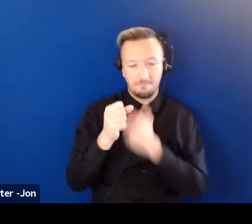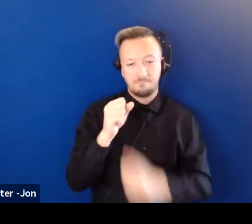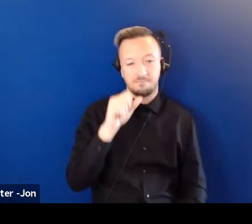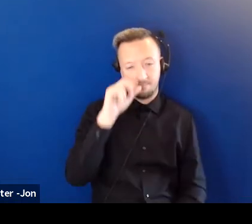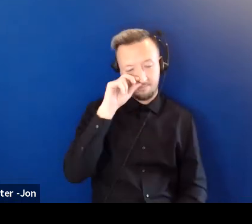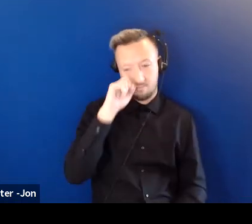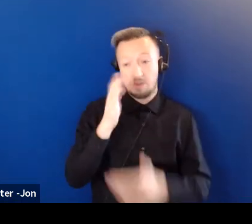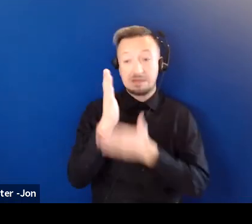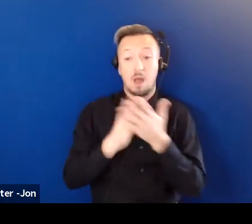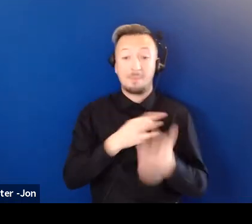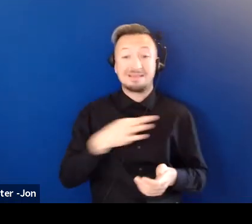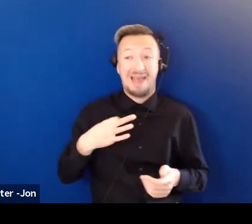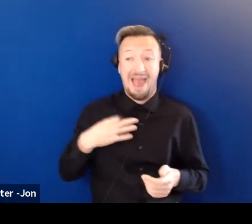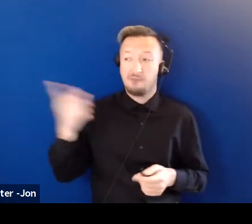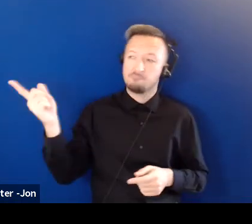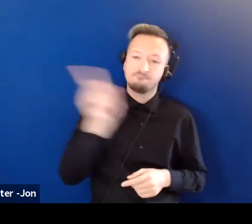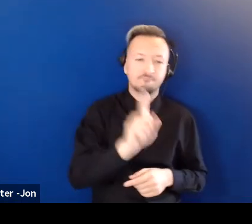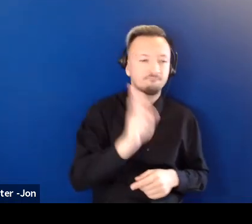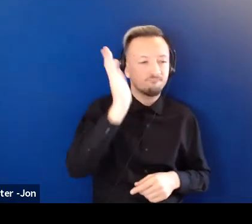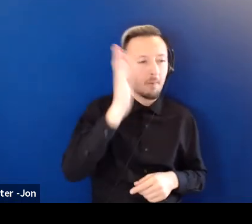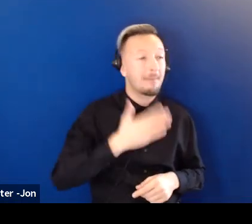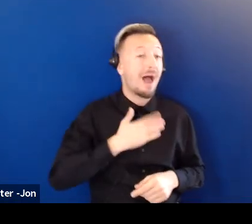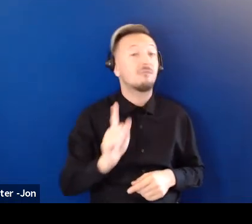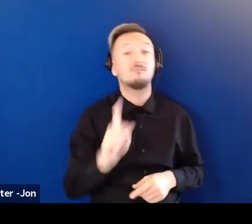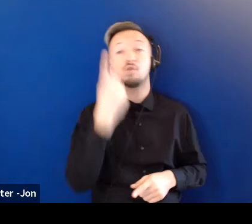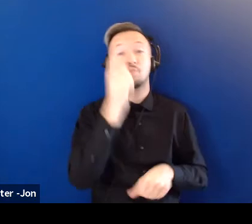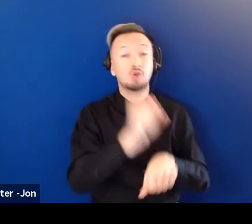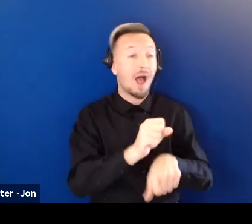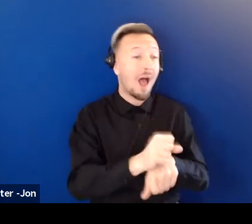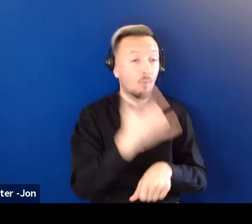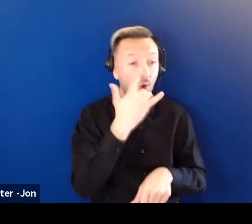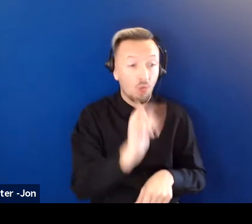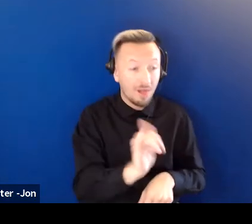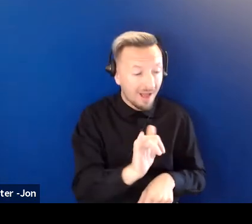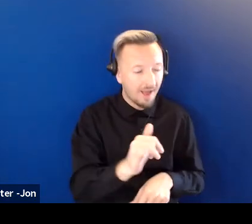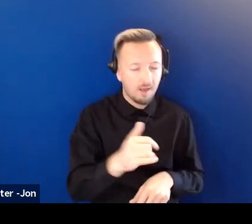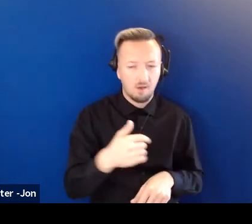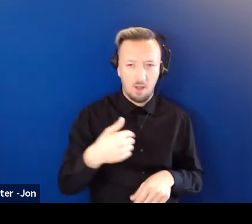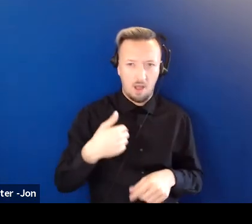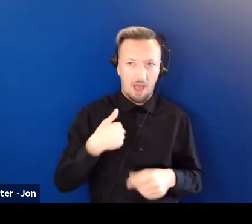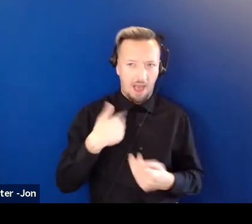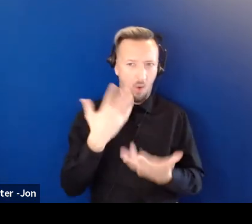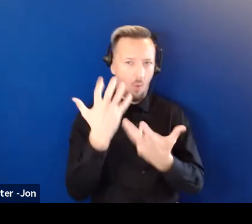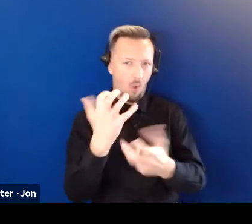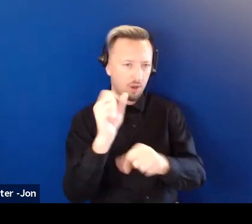job experiences, or what that process was like, and setting goals to have jobs and